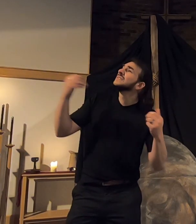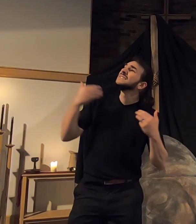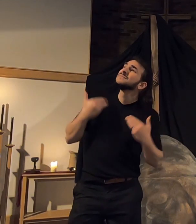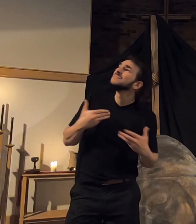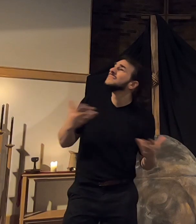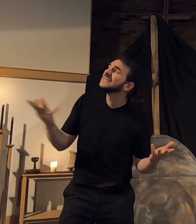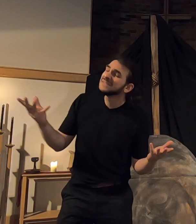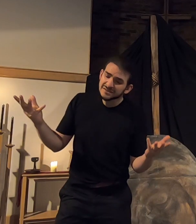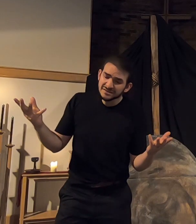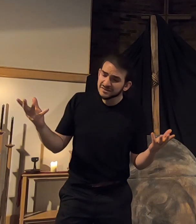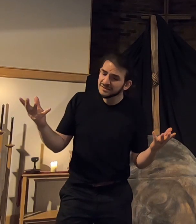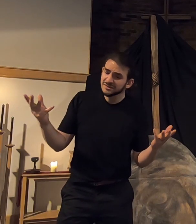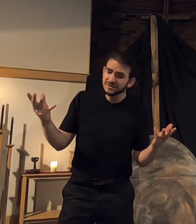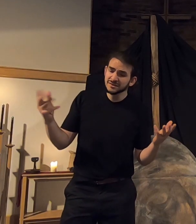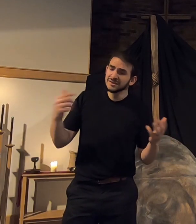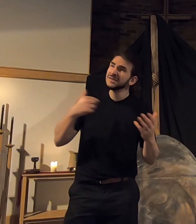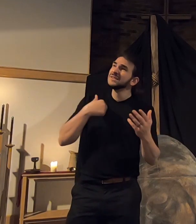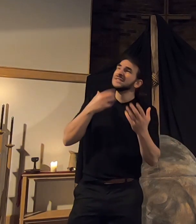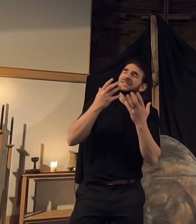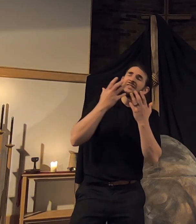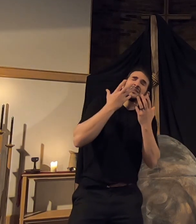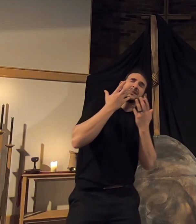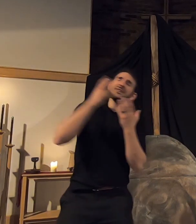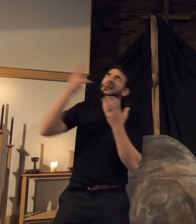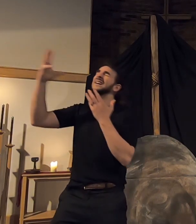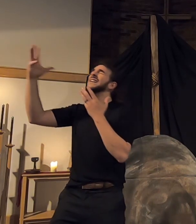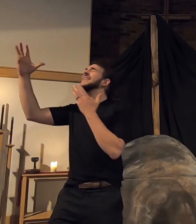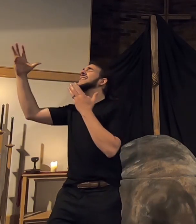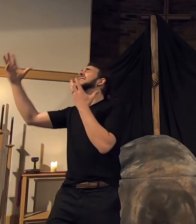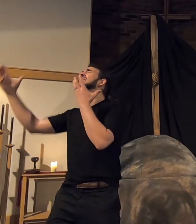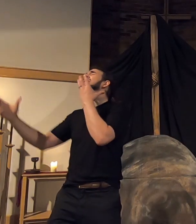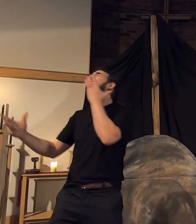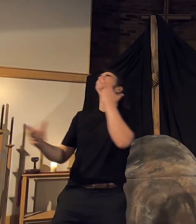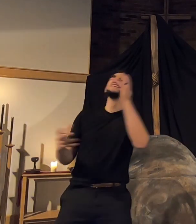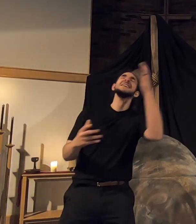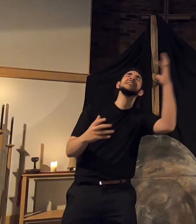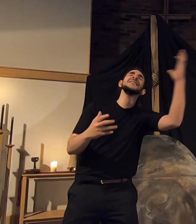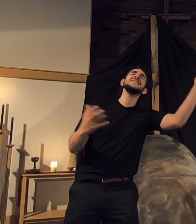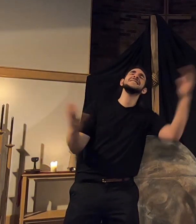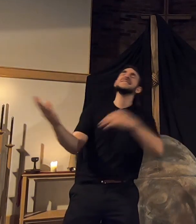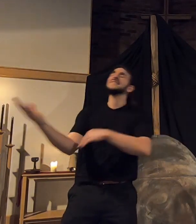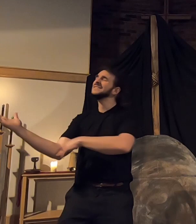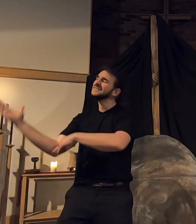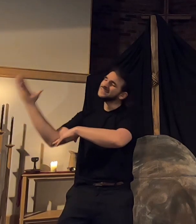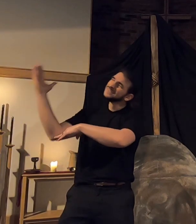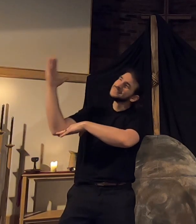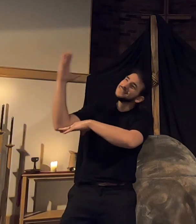and come to my rescue? I cry out day and night.